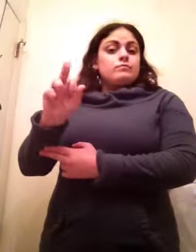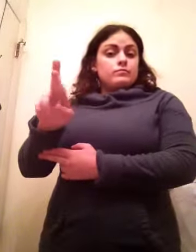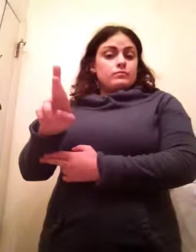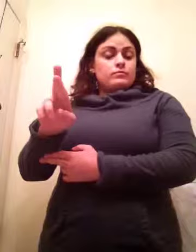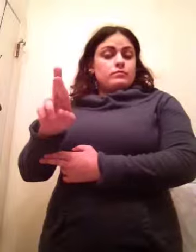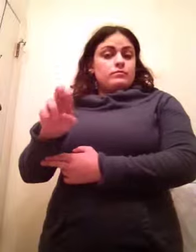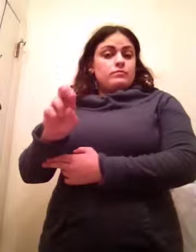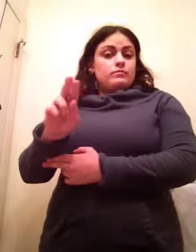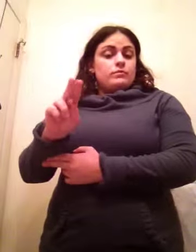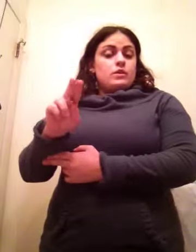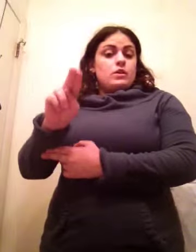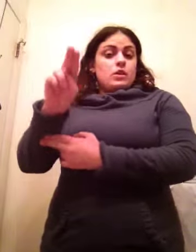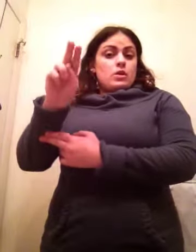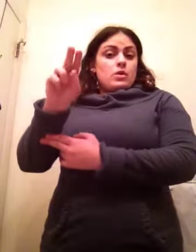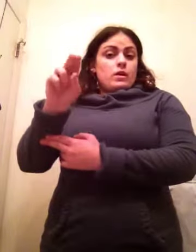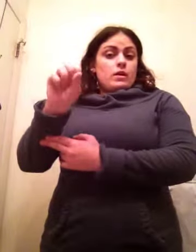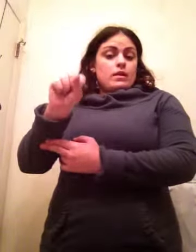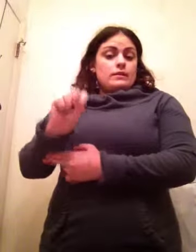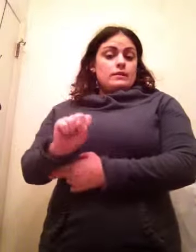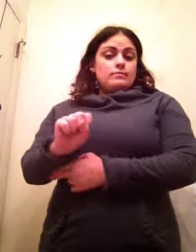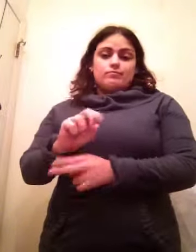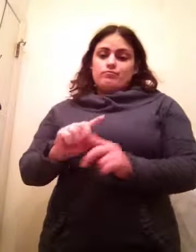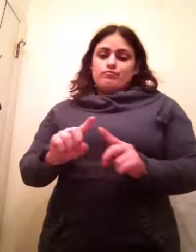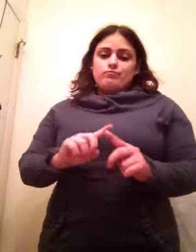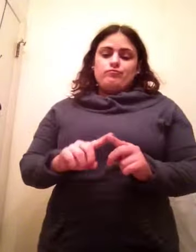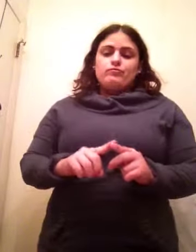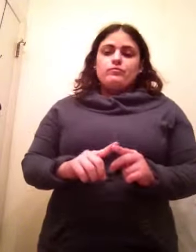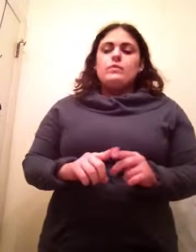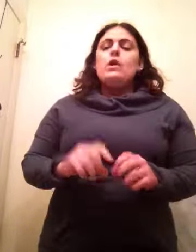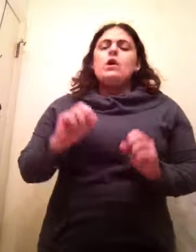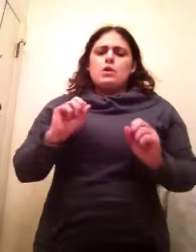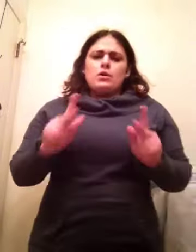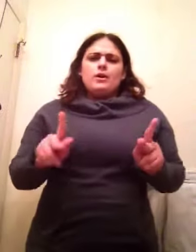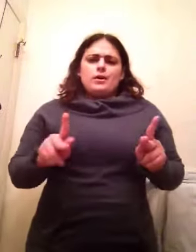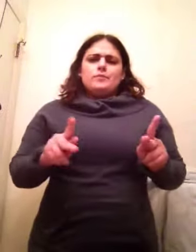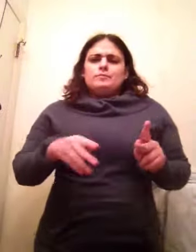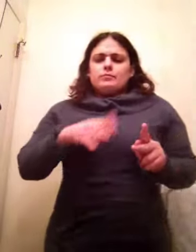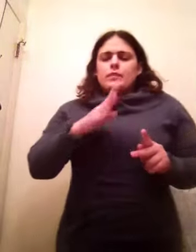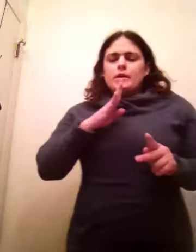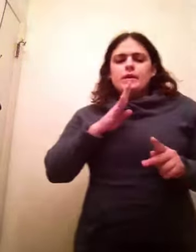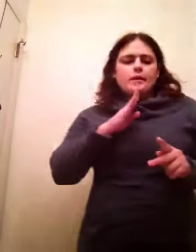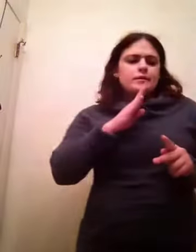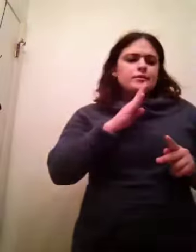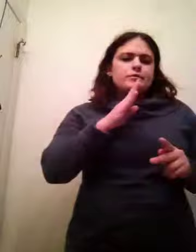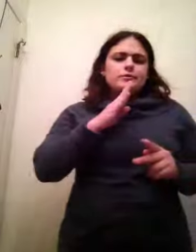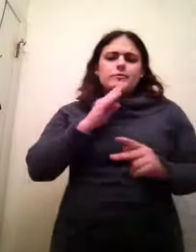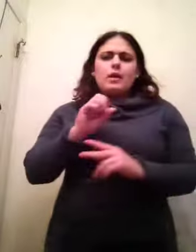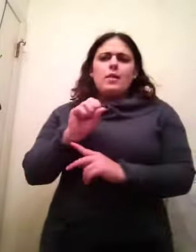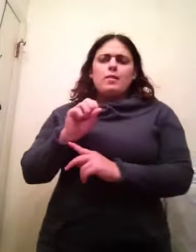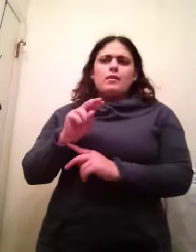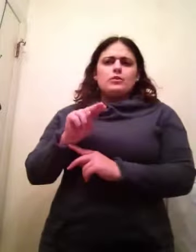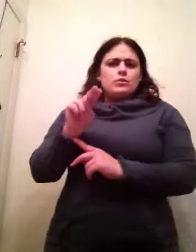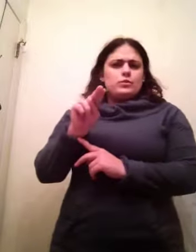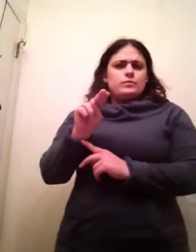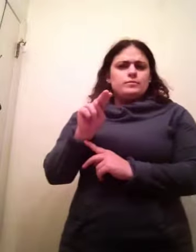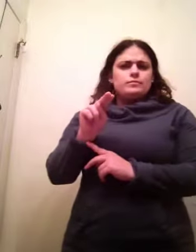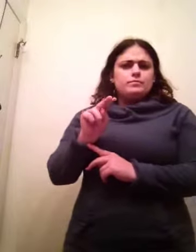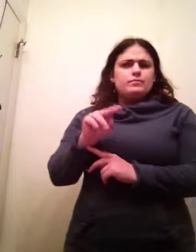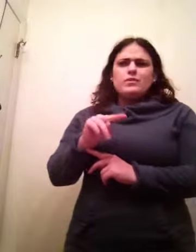Okay, let's talk about the North. What was the North like? Give me some ideas. If you need to go back and look, please do so.